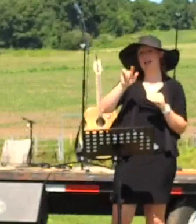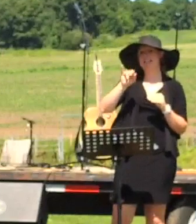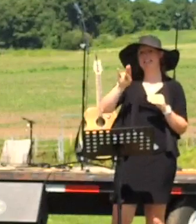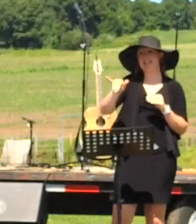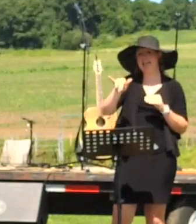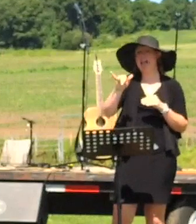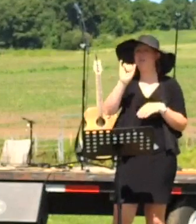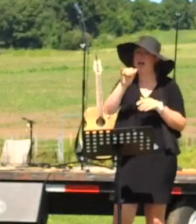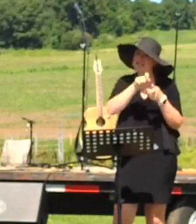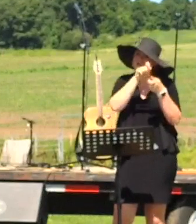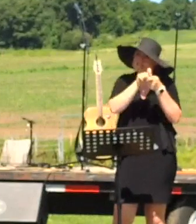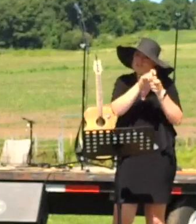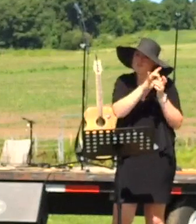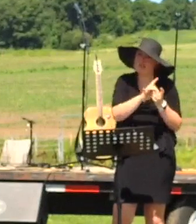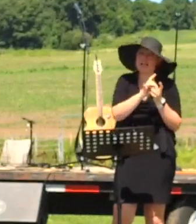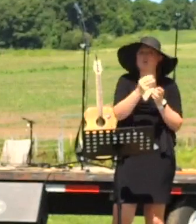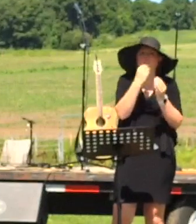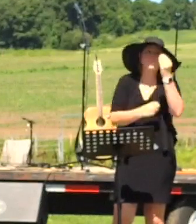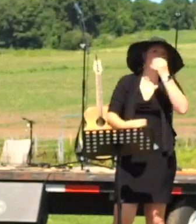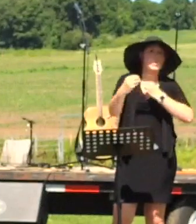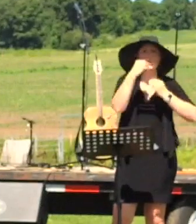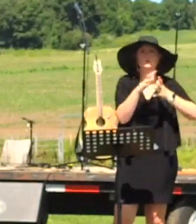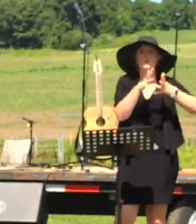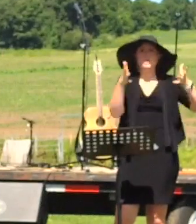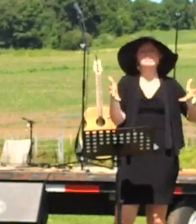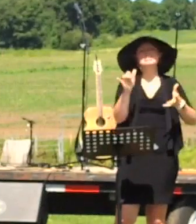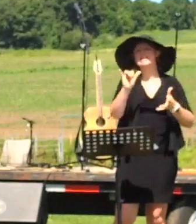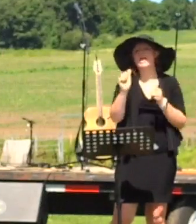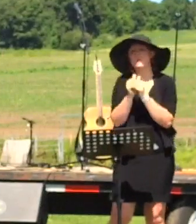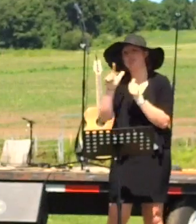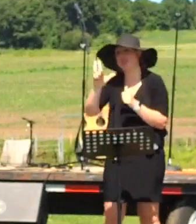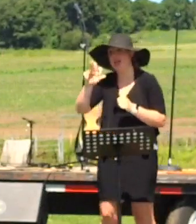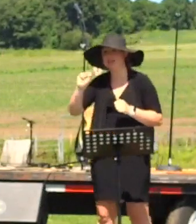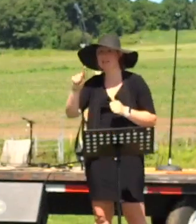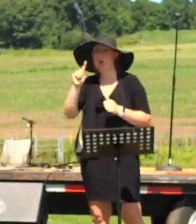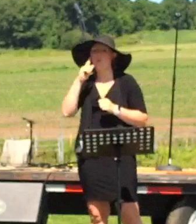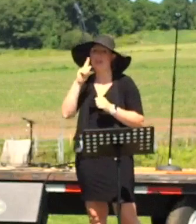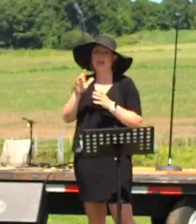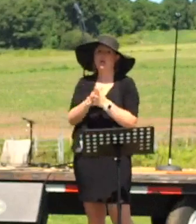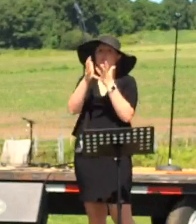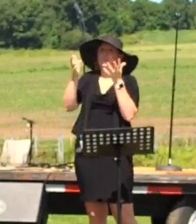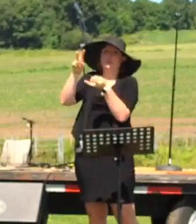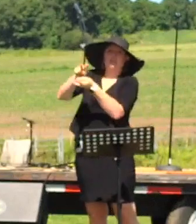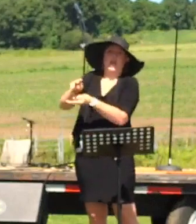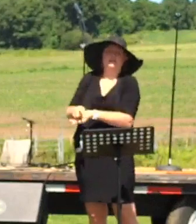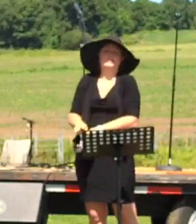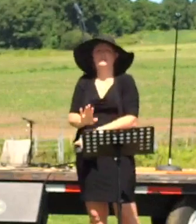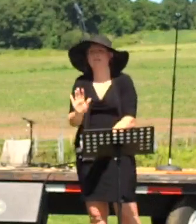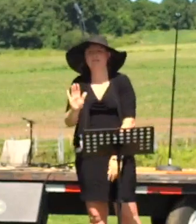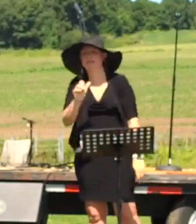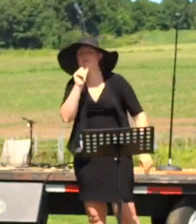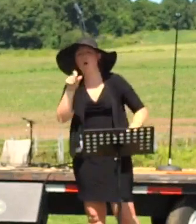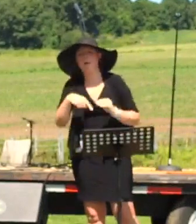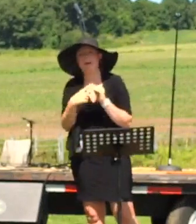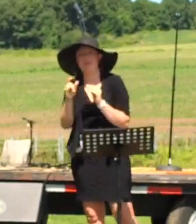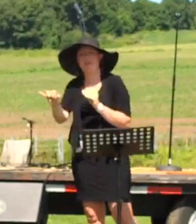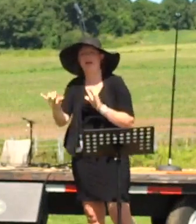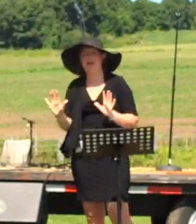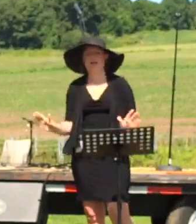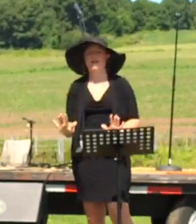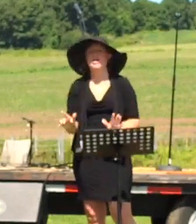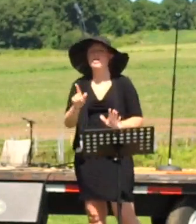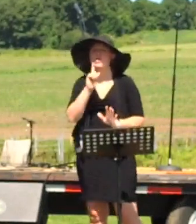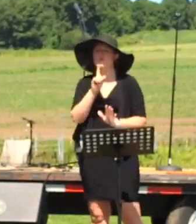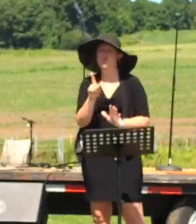having specifically to do with food. We do the same thing with lust. We think lust is just about sex, right? But